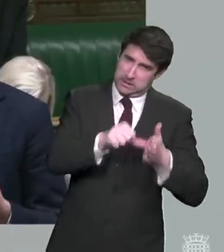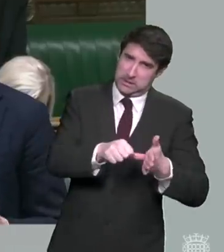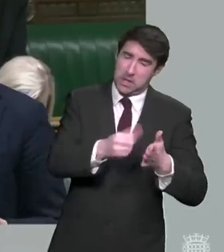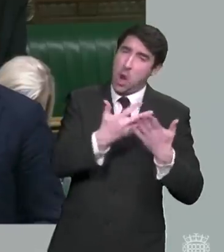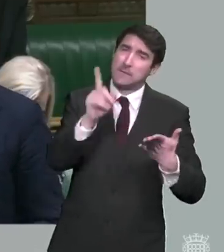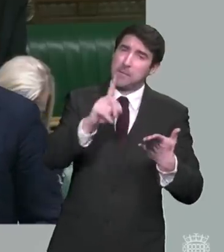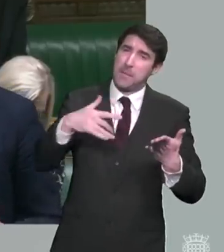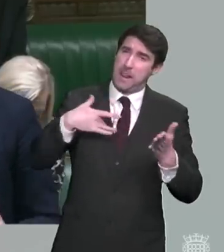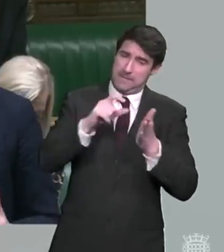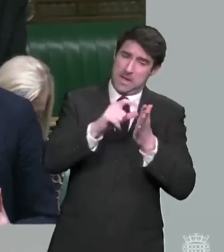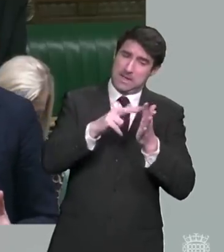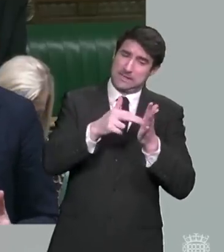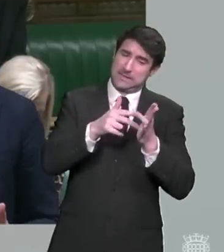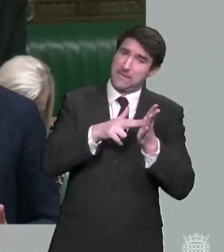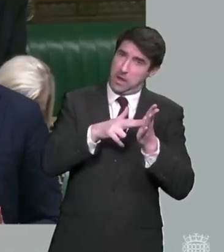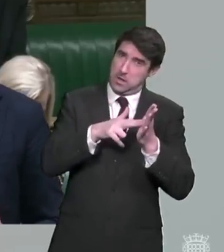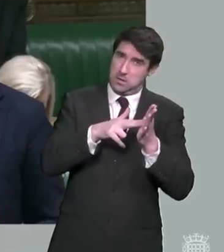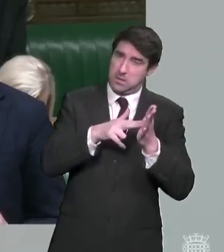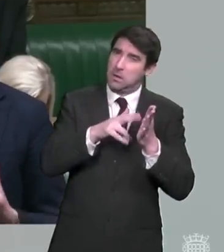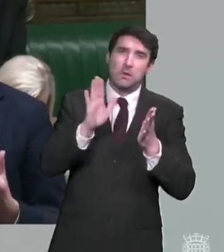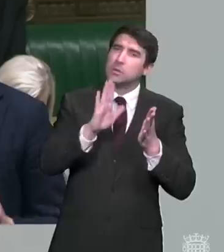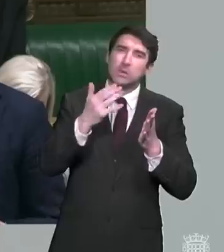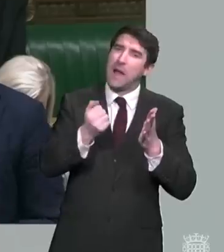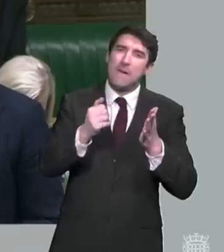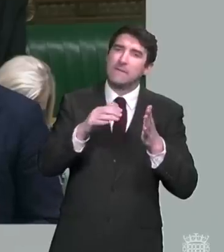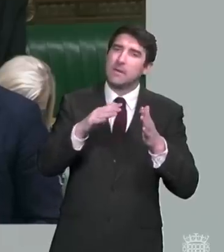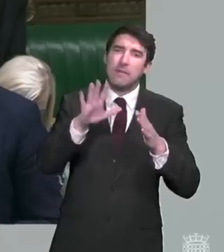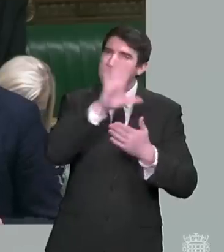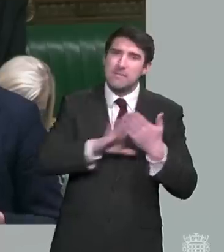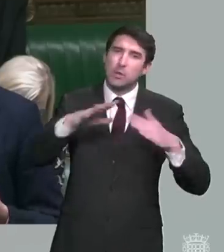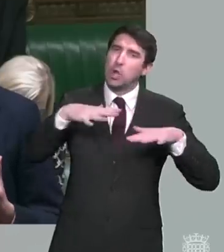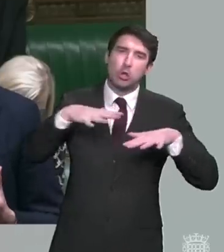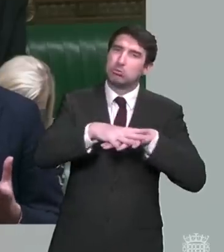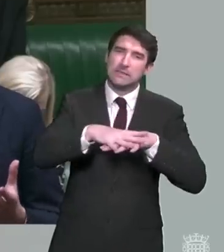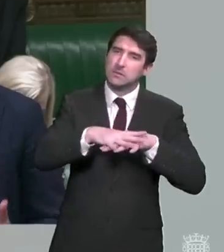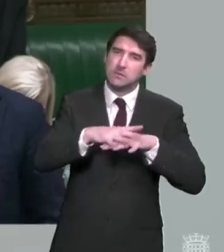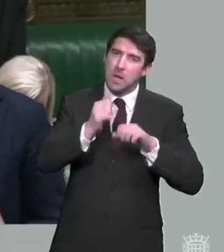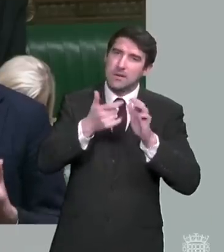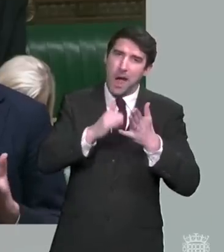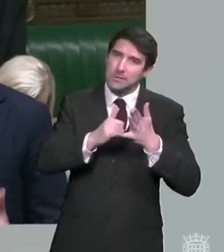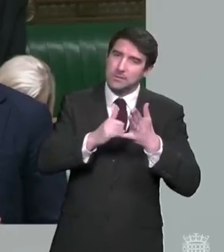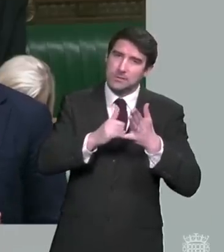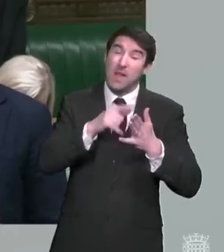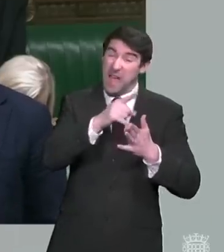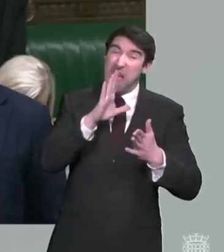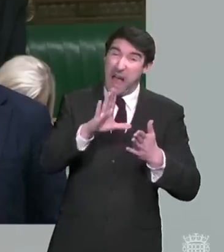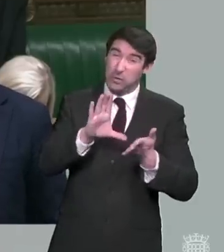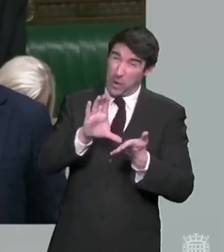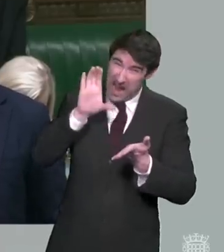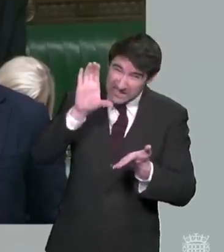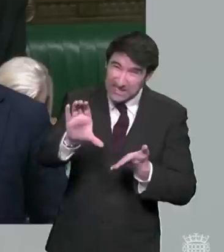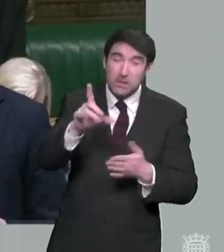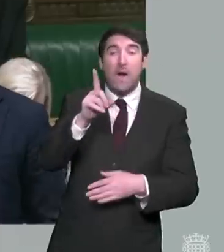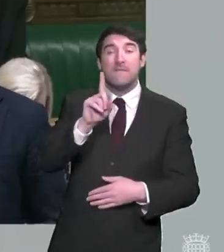They're on the rural equivalent of prepayment meters. They need the money up front in order to pay for their heating oil and for their alternative